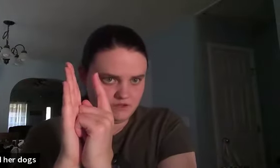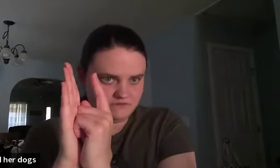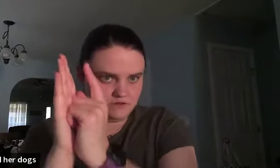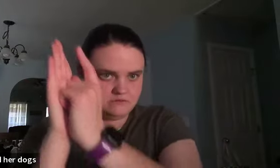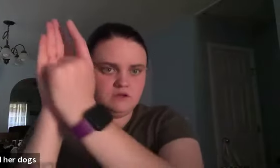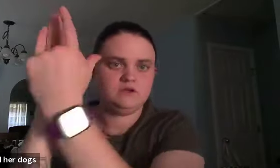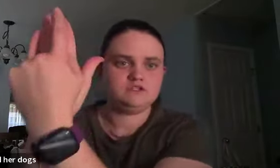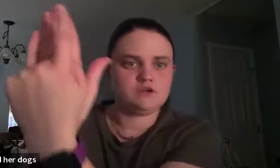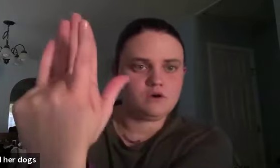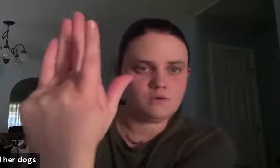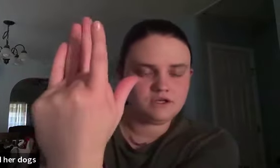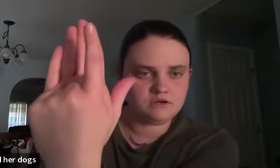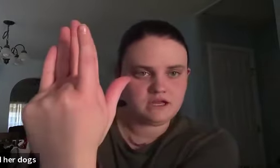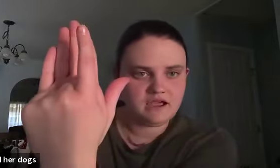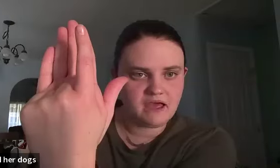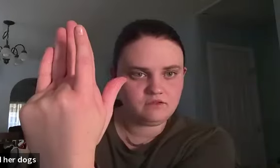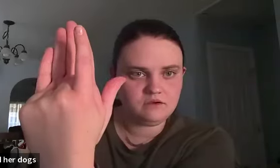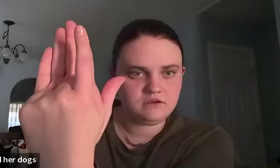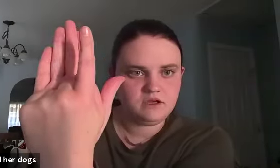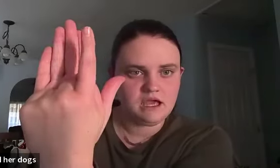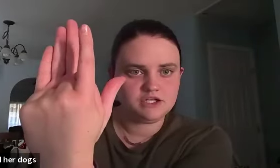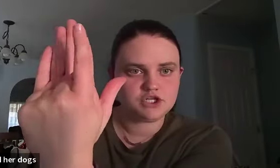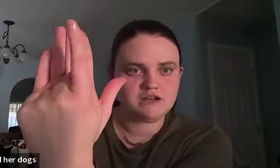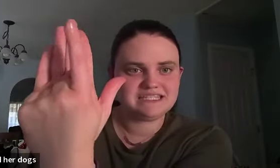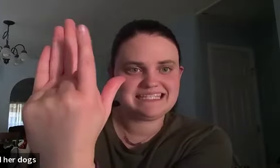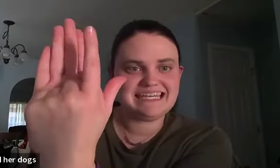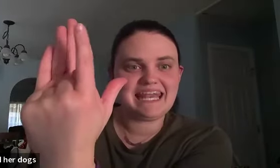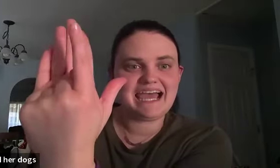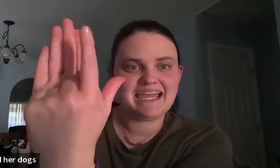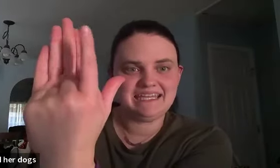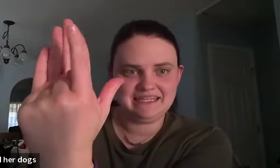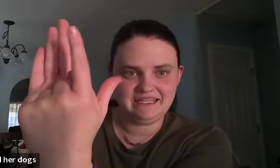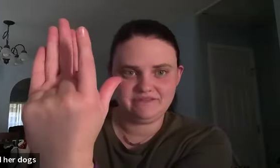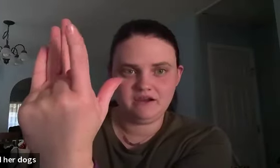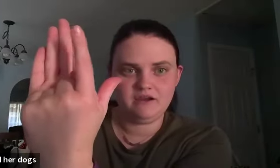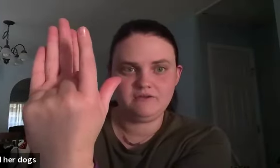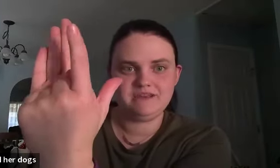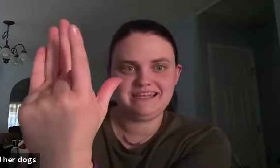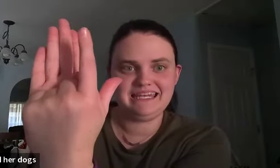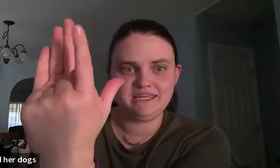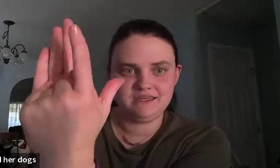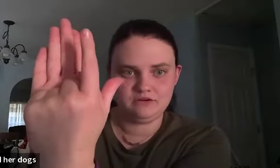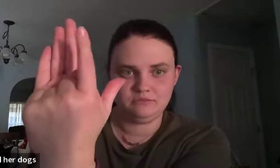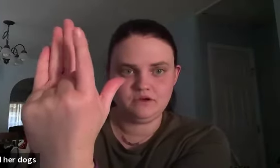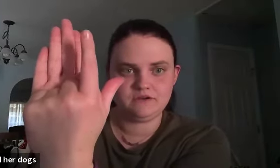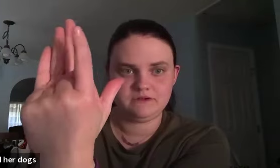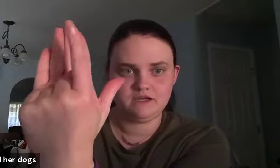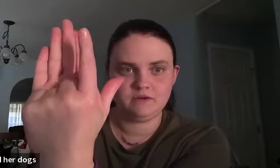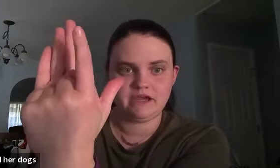with my finger. So you're going to have that look. And you're going to slightly, very little, move your finger